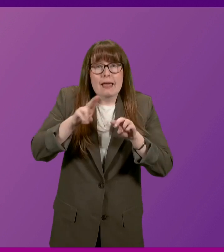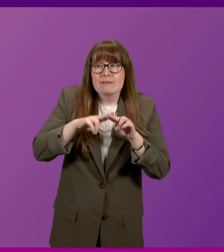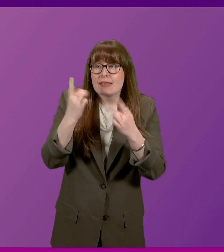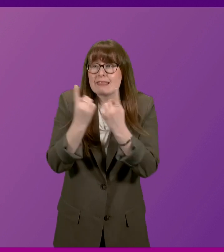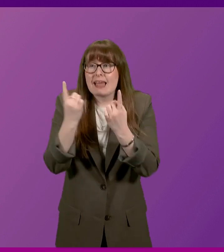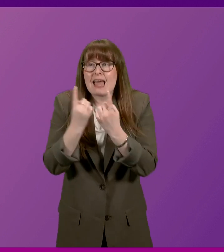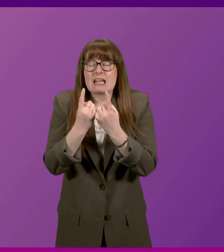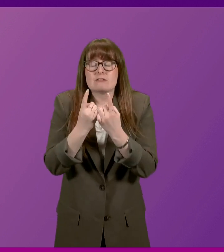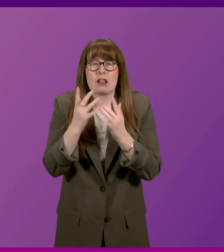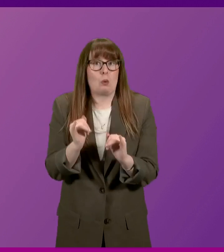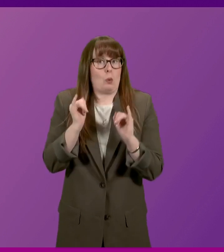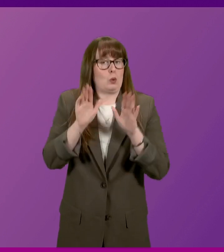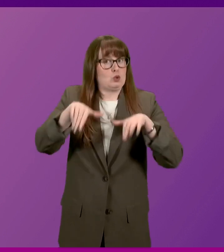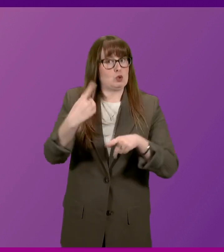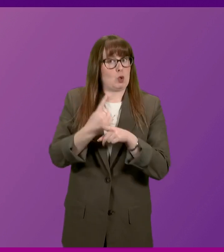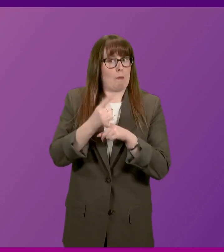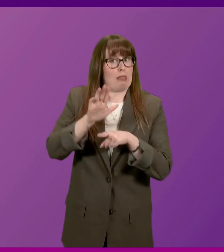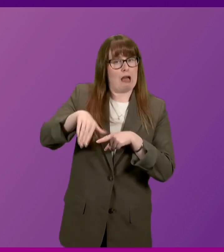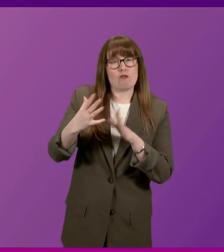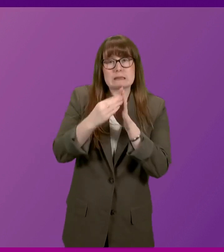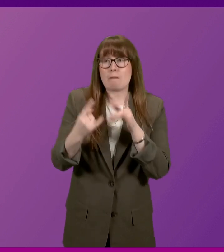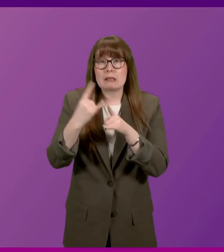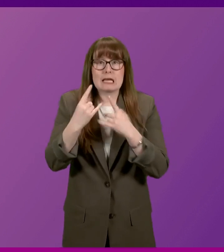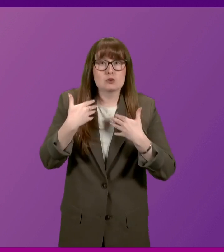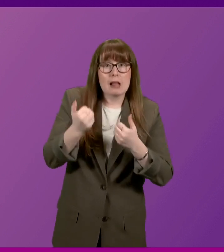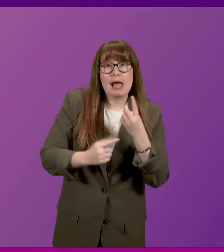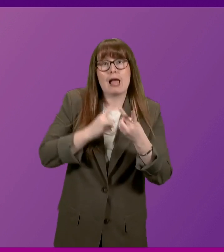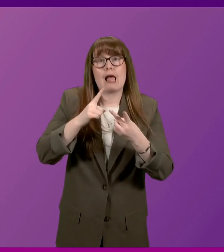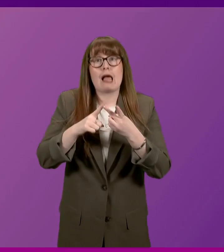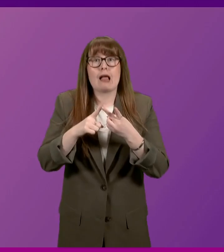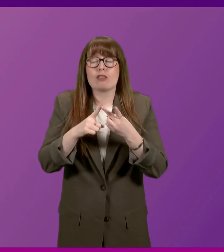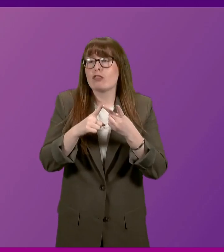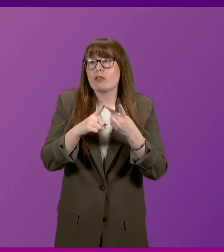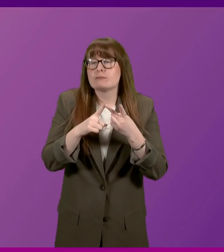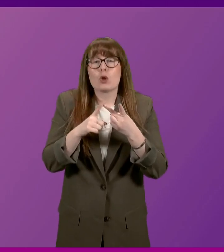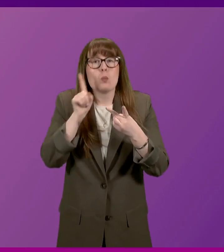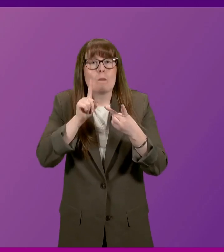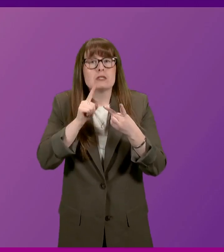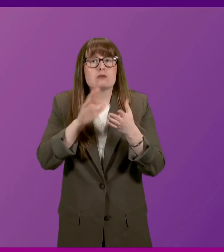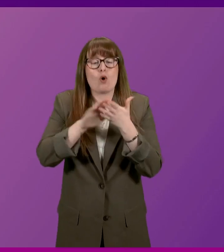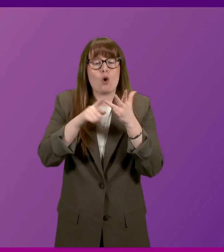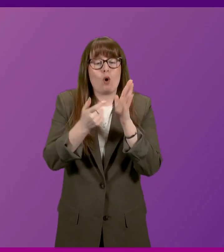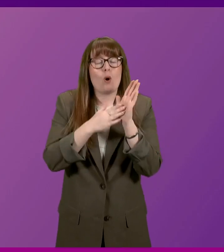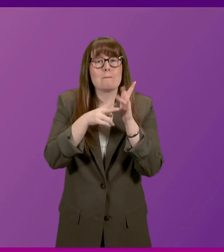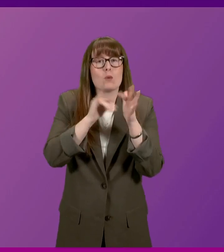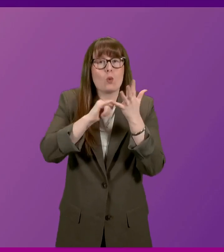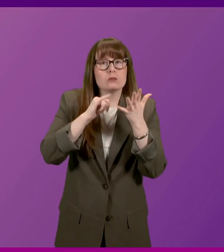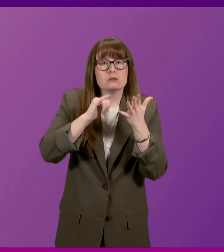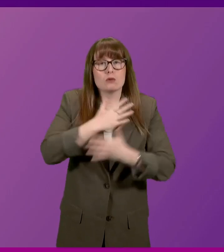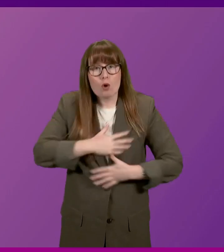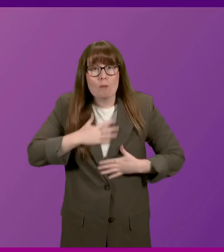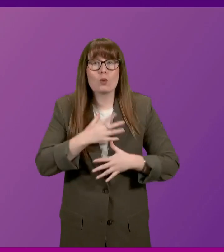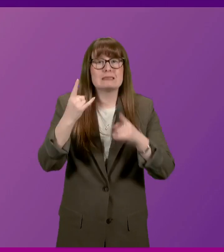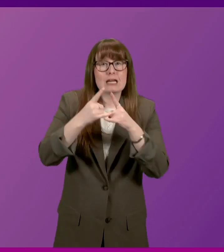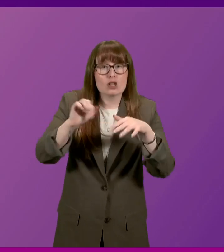that are often taboo to talk about, like sexual health, women's hormones, sexual consent,